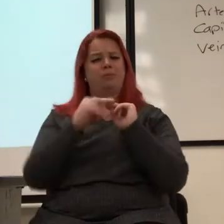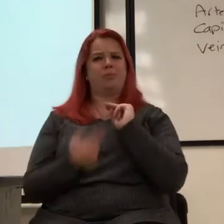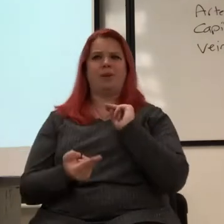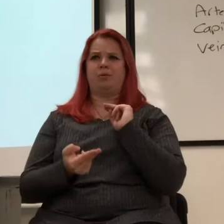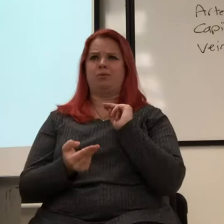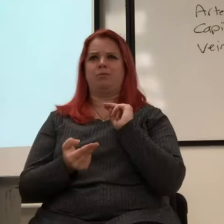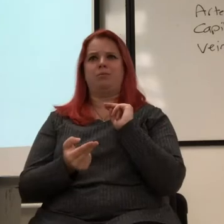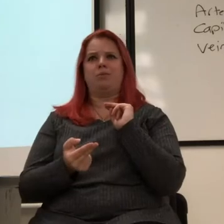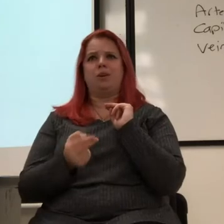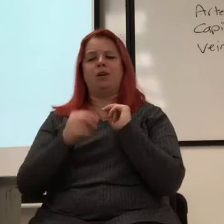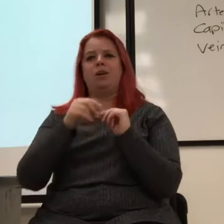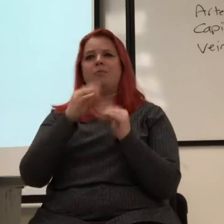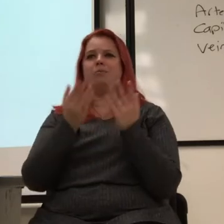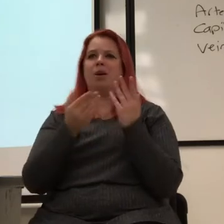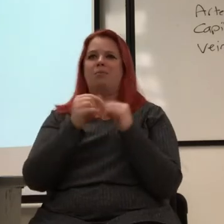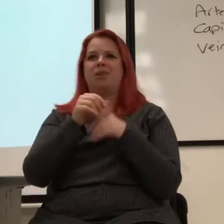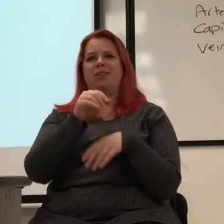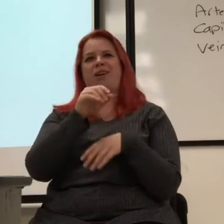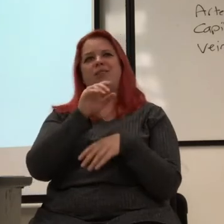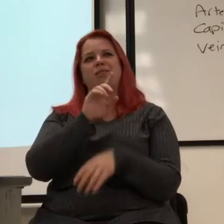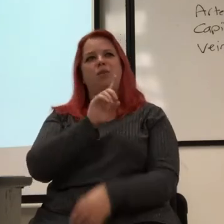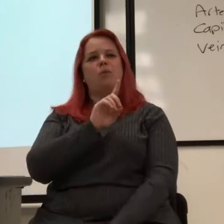just 1 to 3